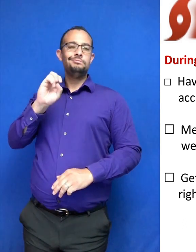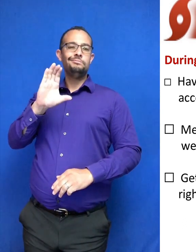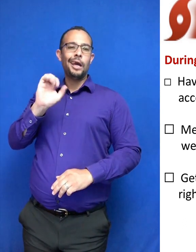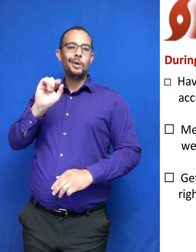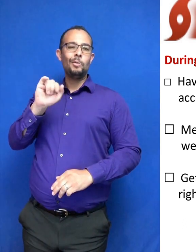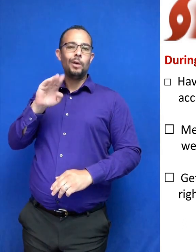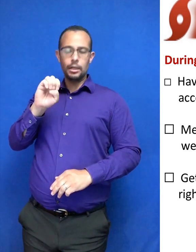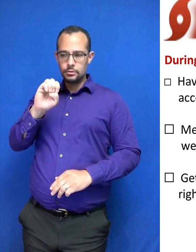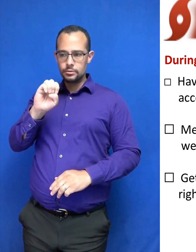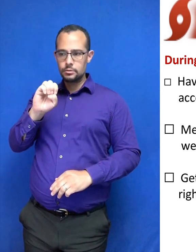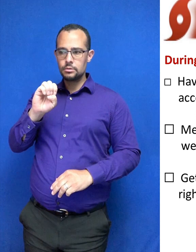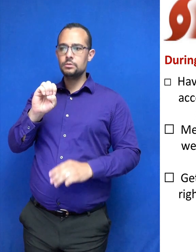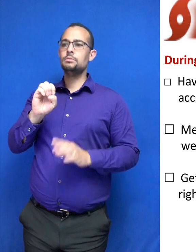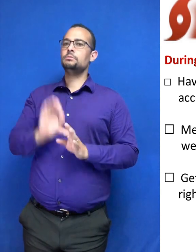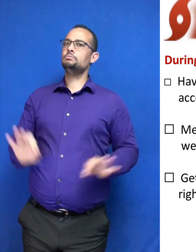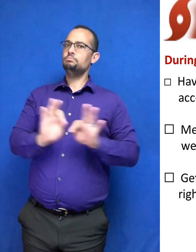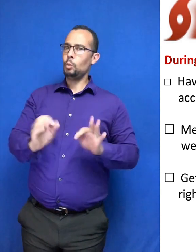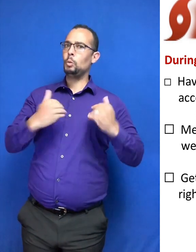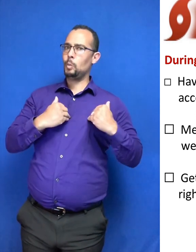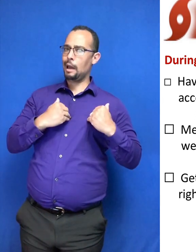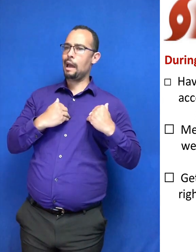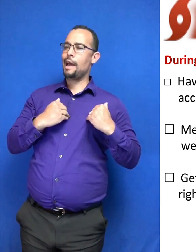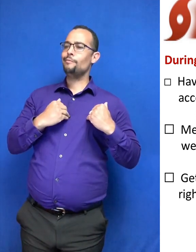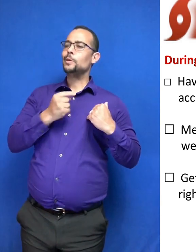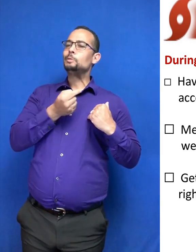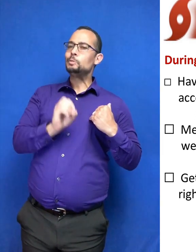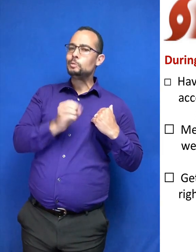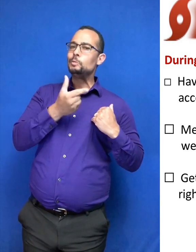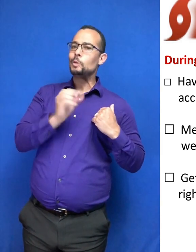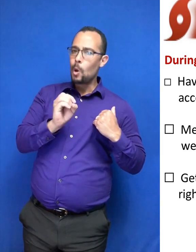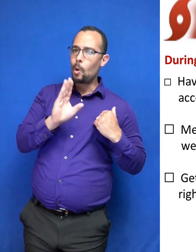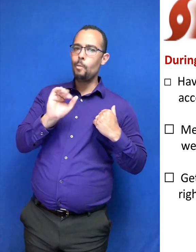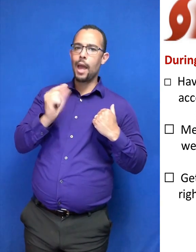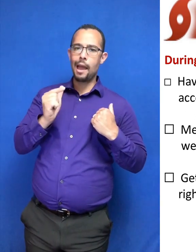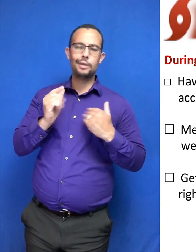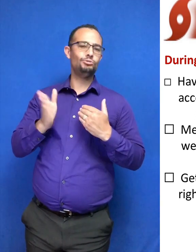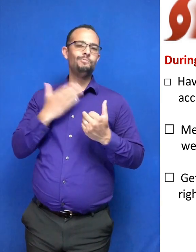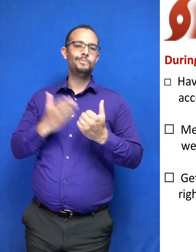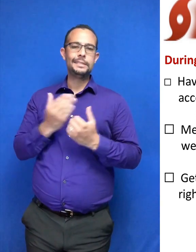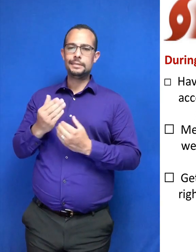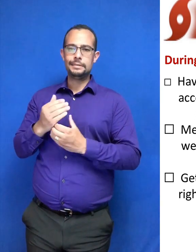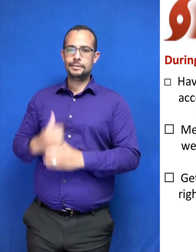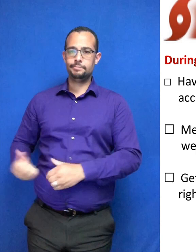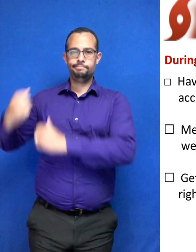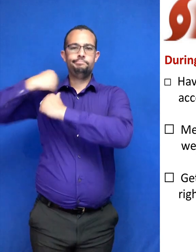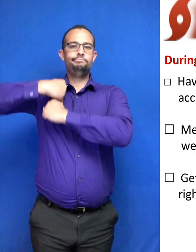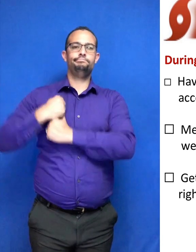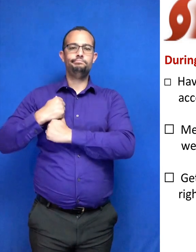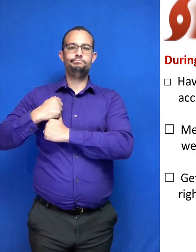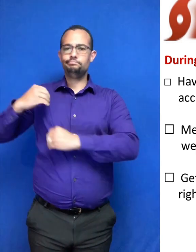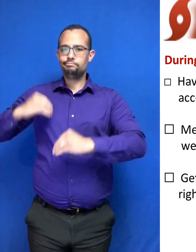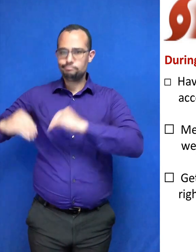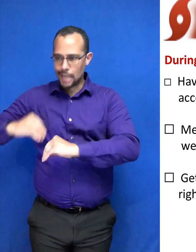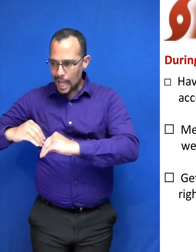bag should be accessible in one location, so it is very quick and easy for you to grab and go.